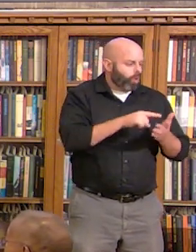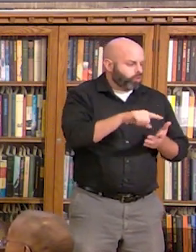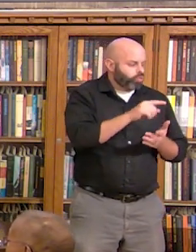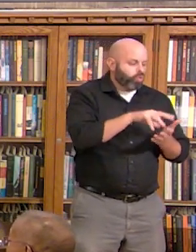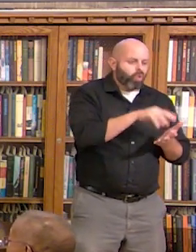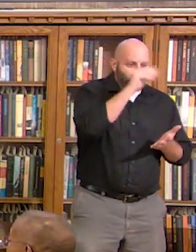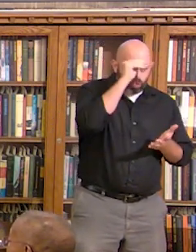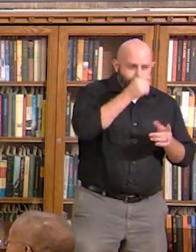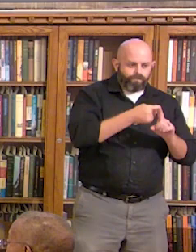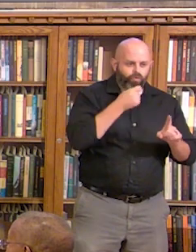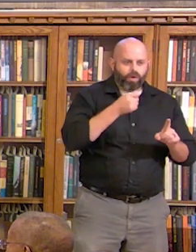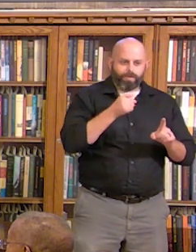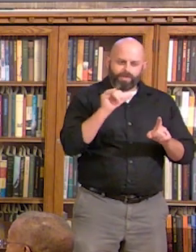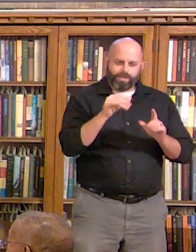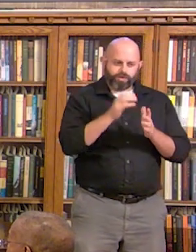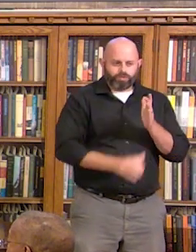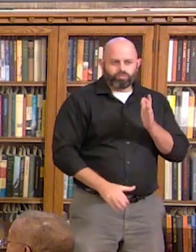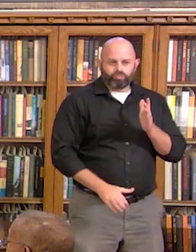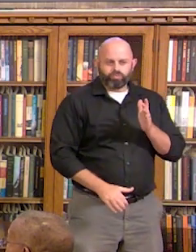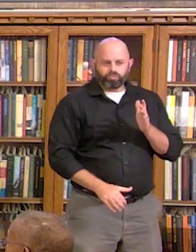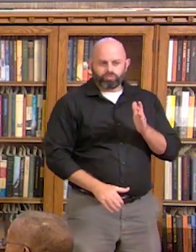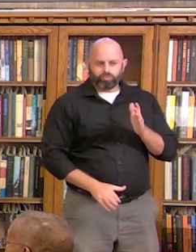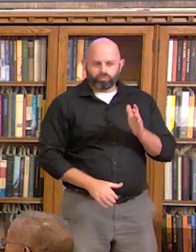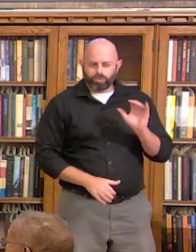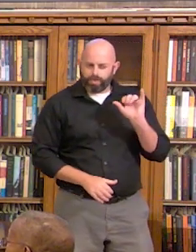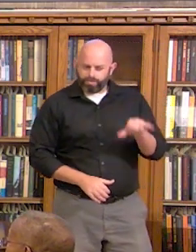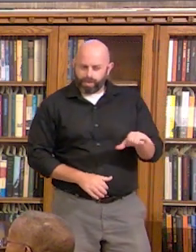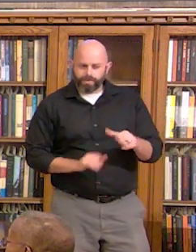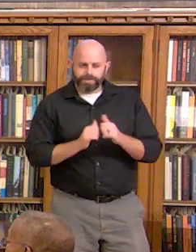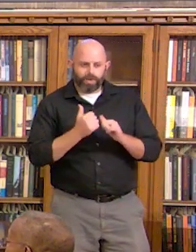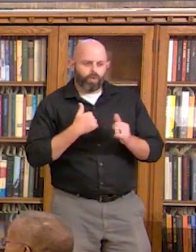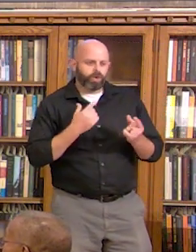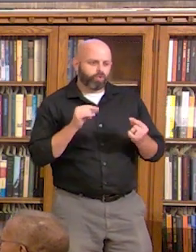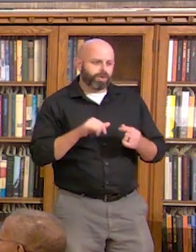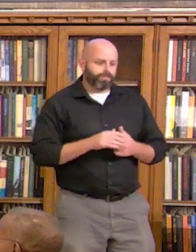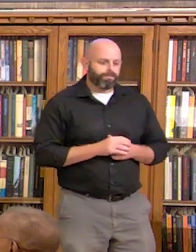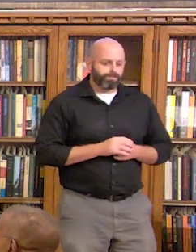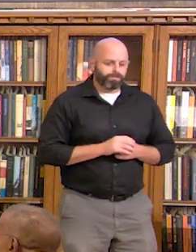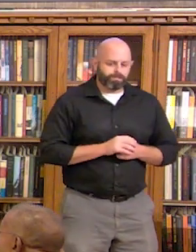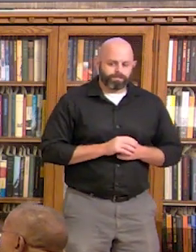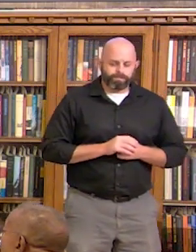get from it so that's that's how I do